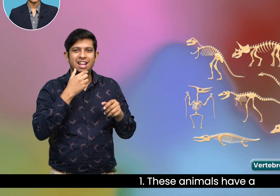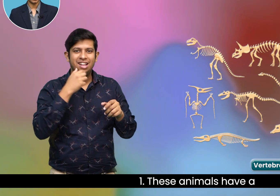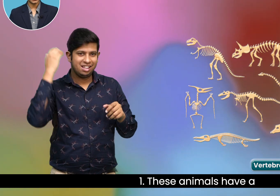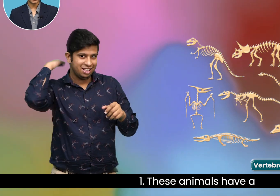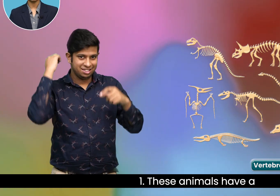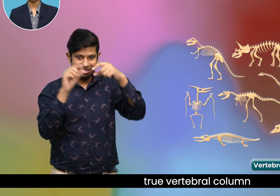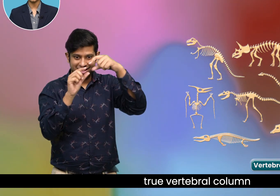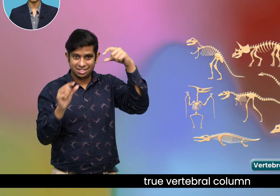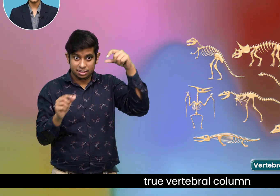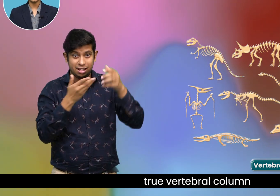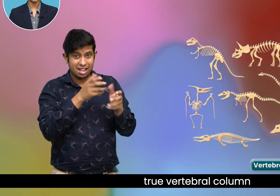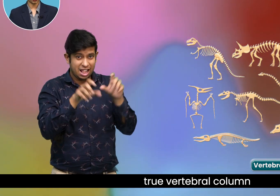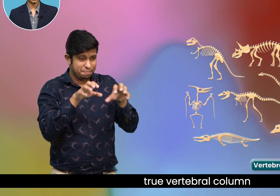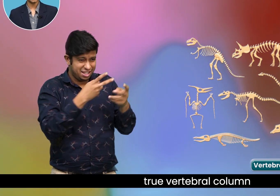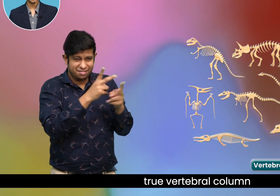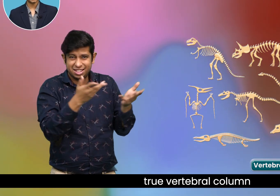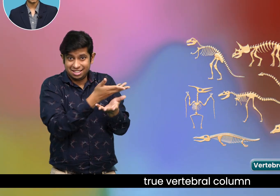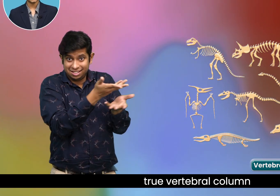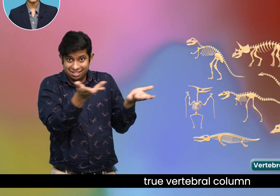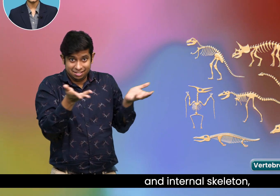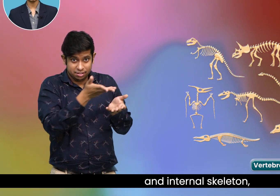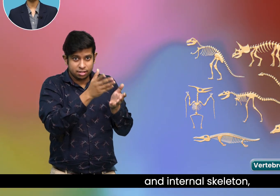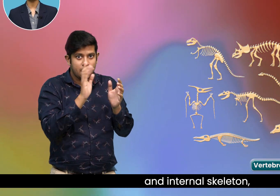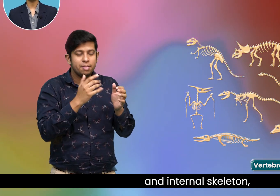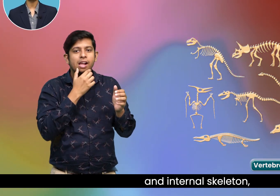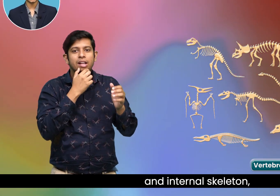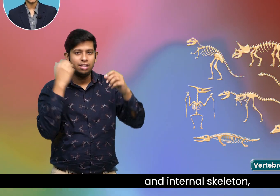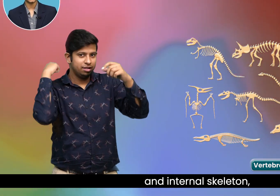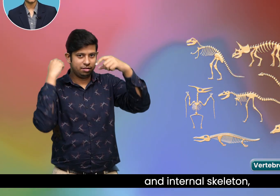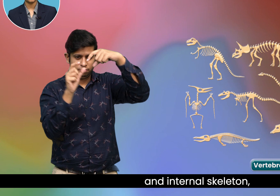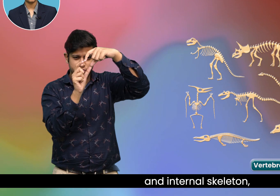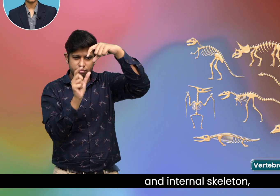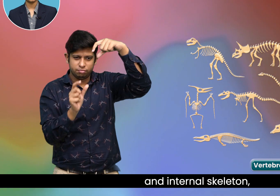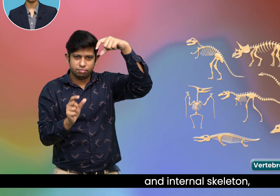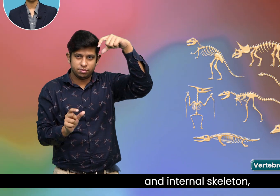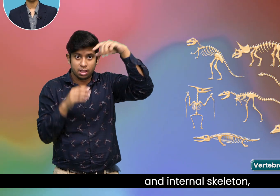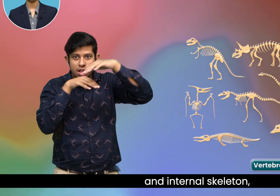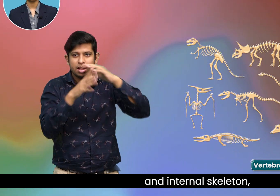These animals have a true vertebral column and internal skeleton,